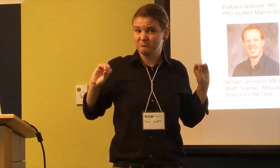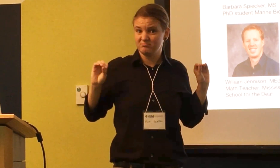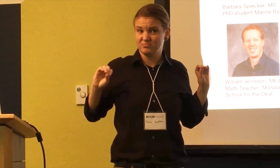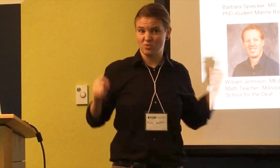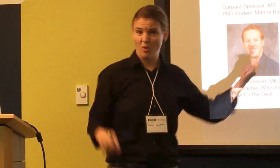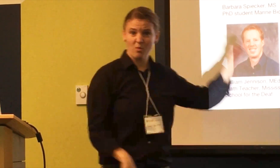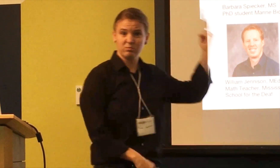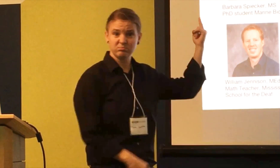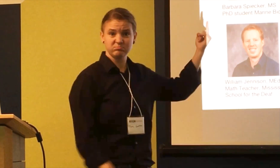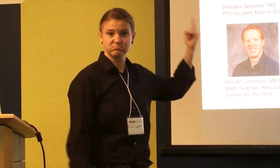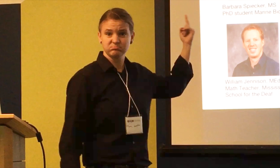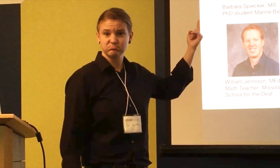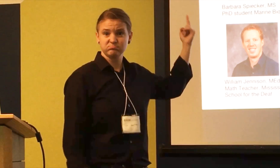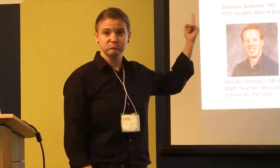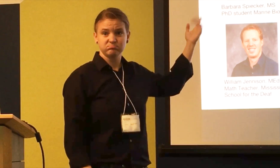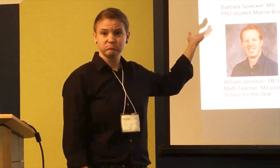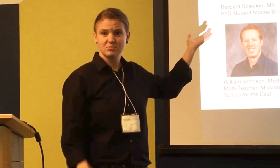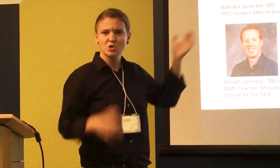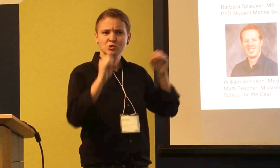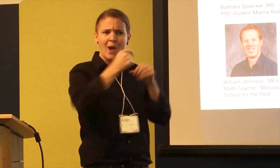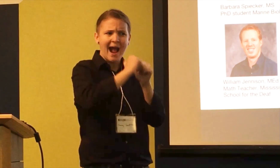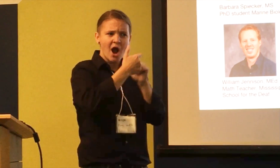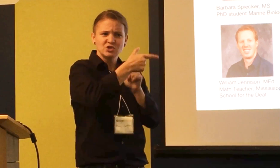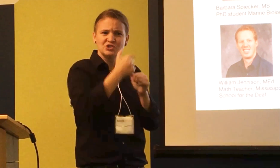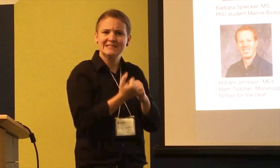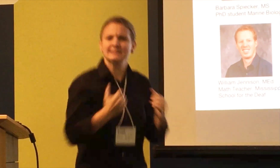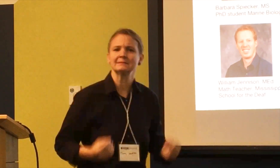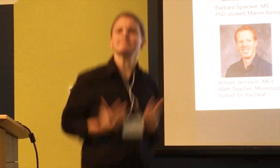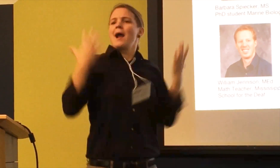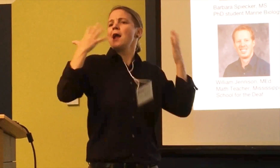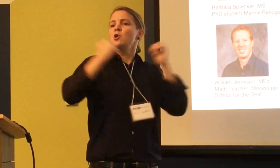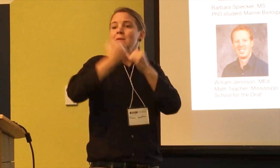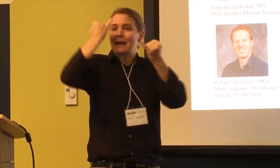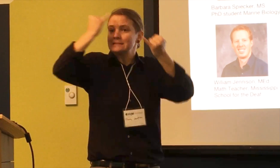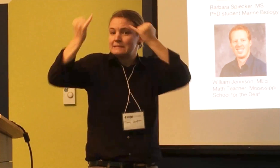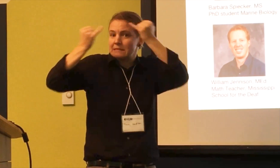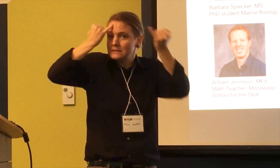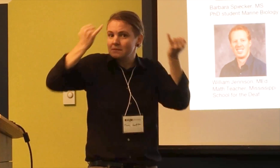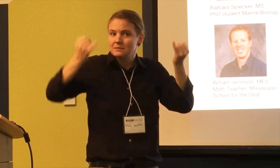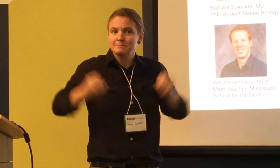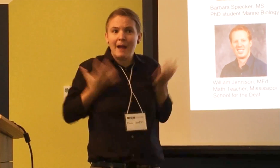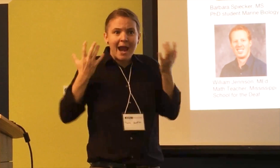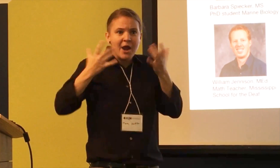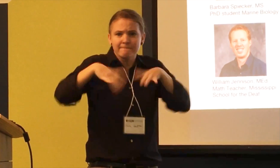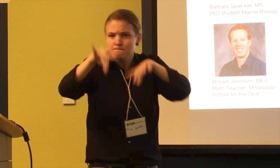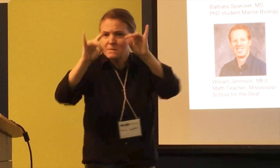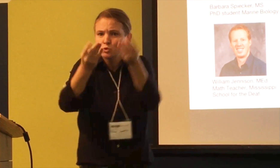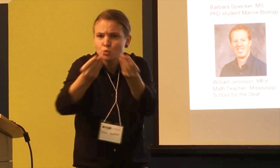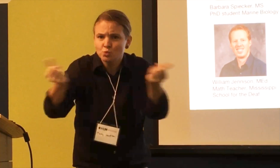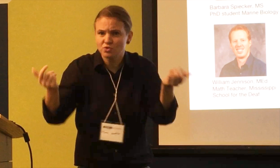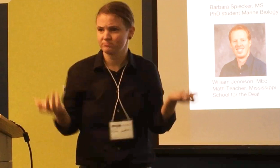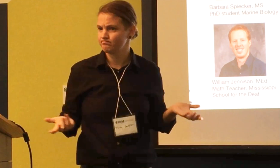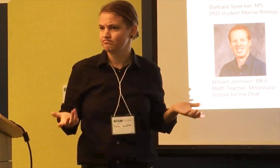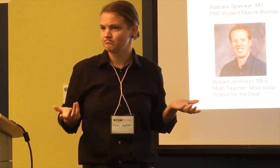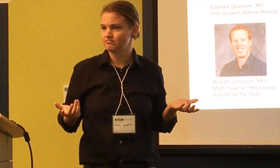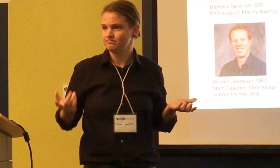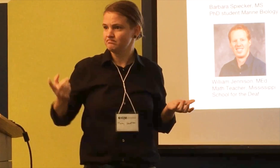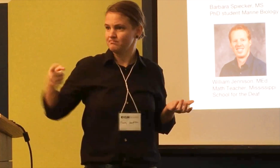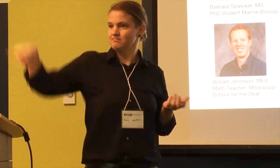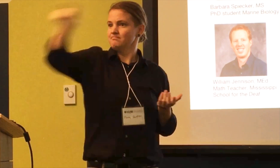to bounce her ideas off of in academic ASL. So how does she light herself up? How does she get inspired? How does she